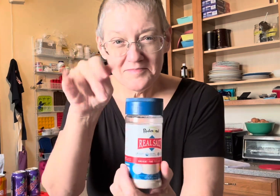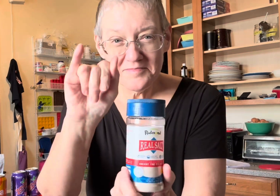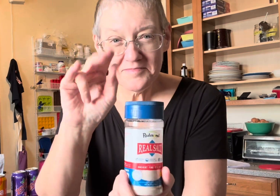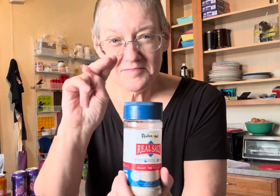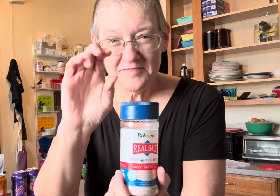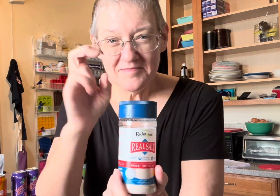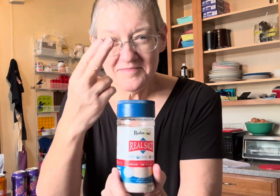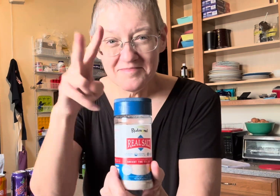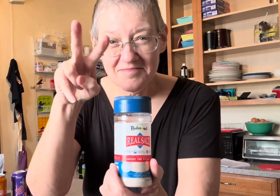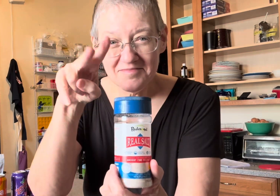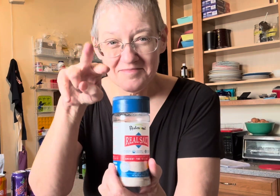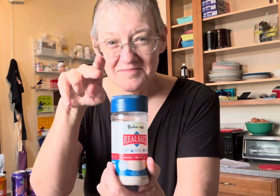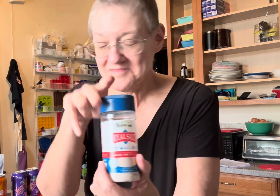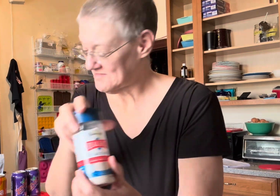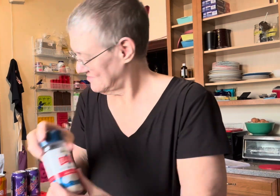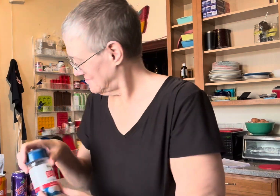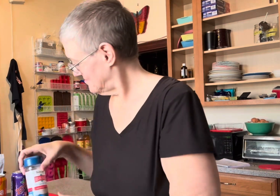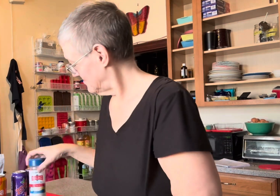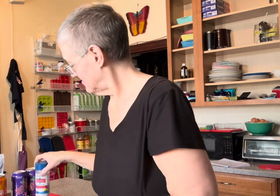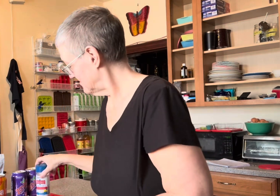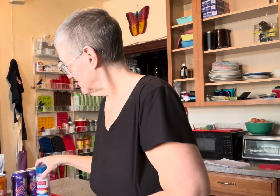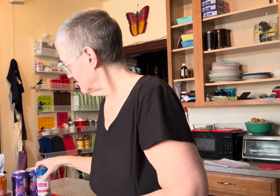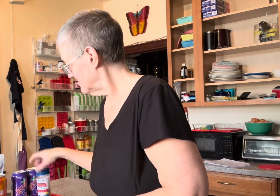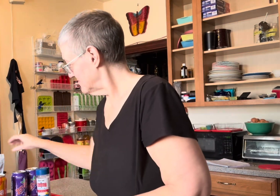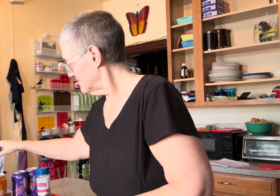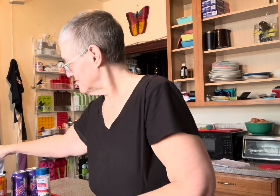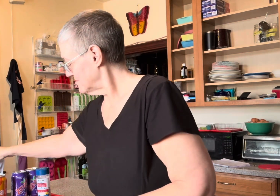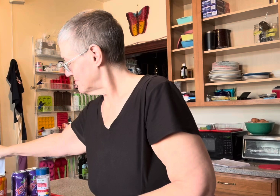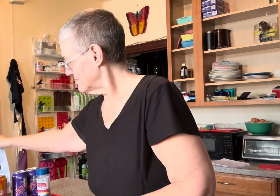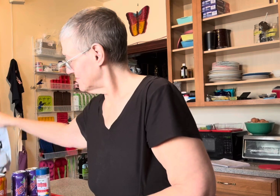And add a pinch of salt to each, along with